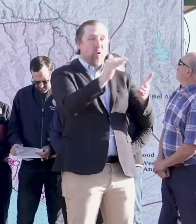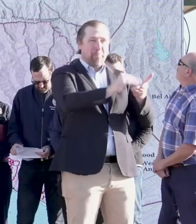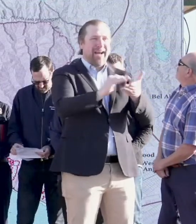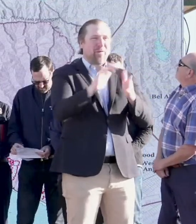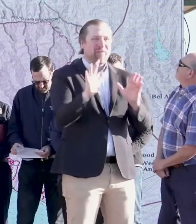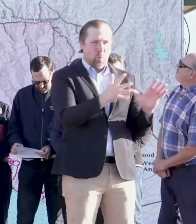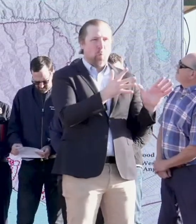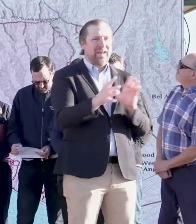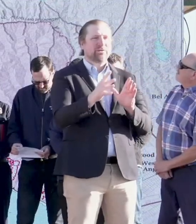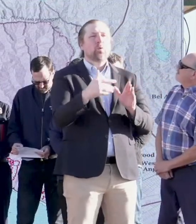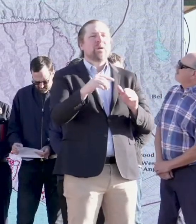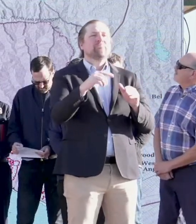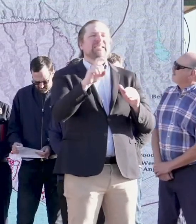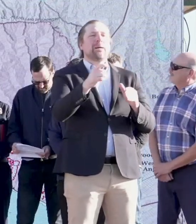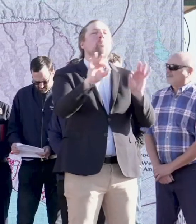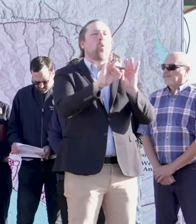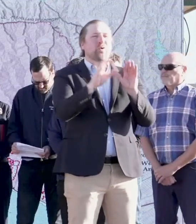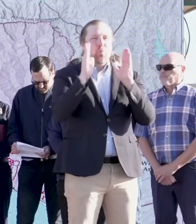ask you to stay vigilant.